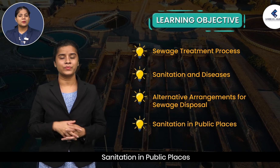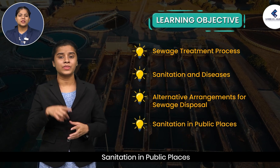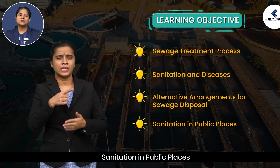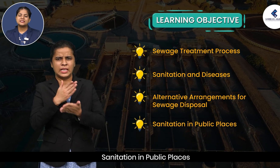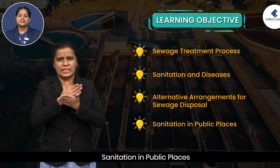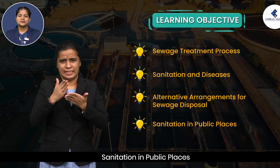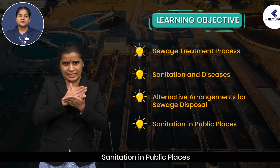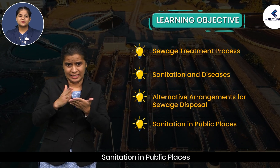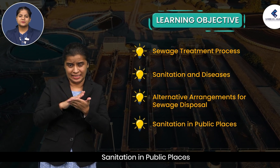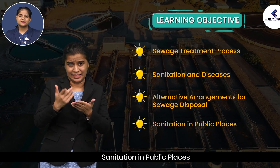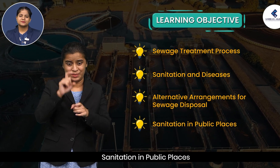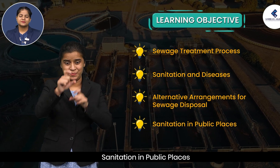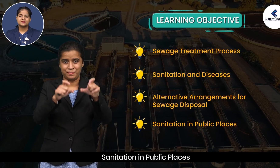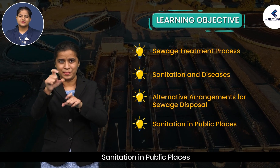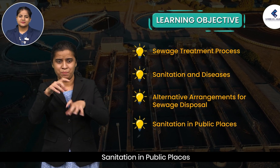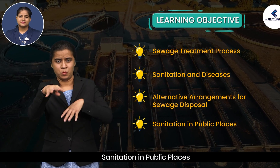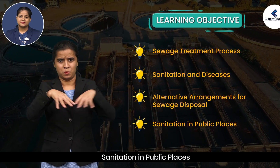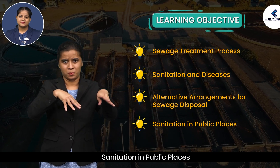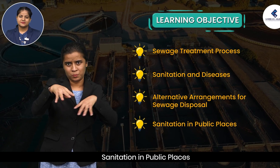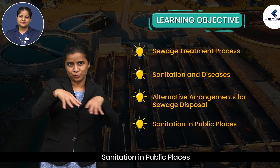Sanitation in public places.